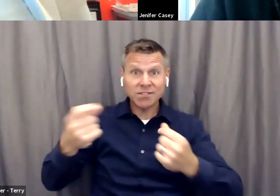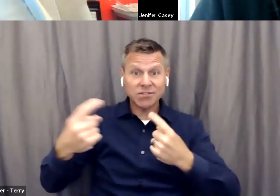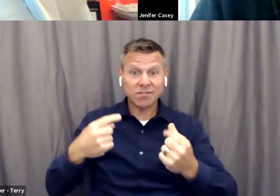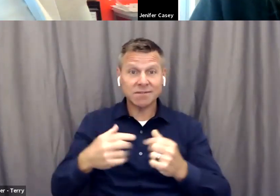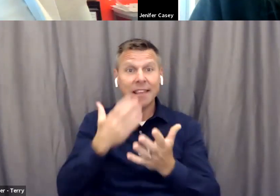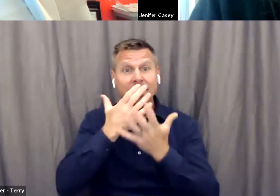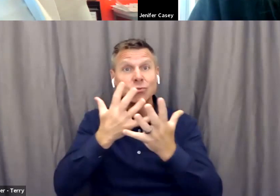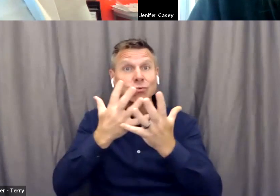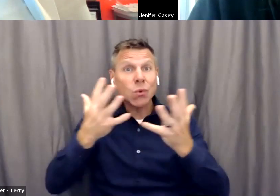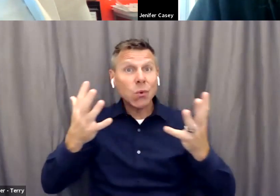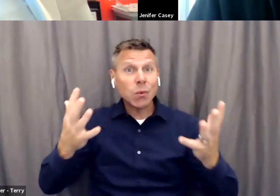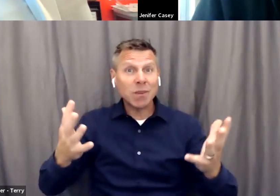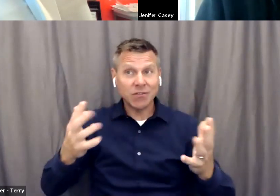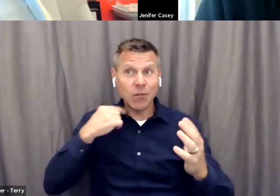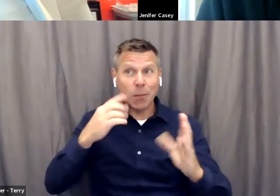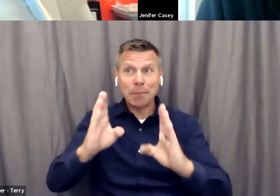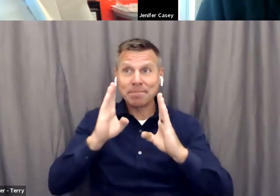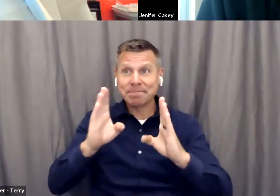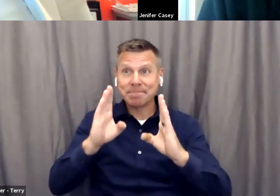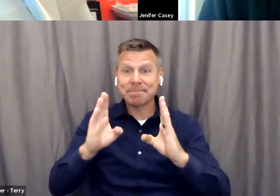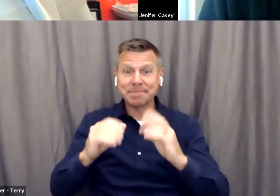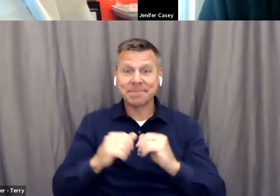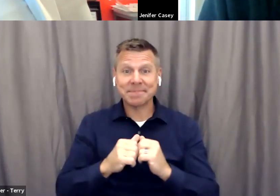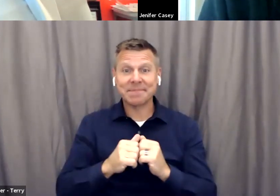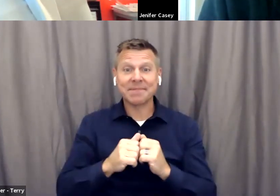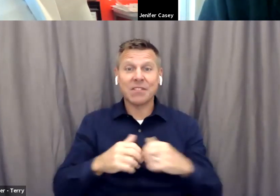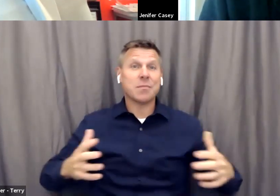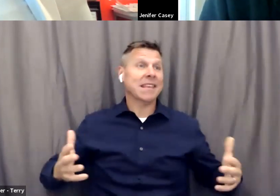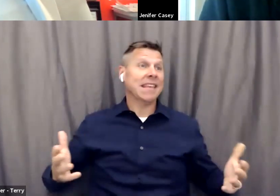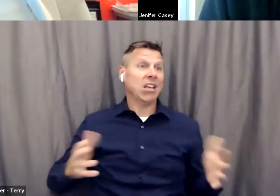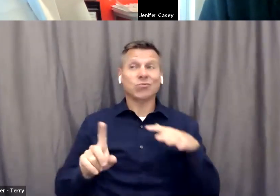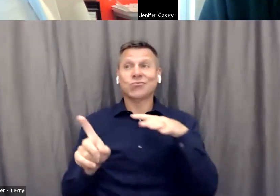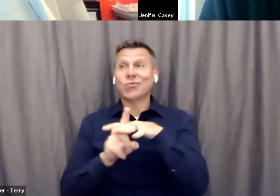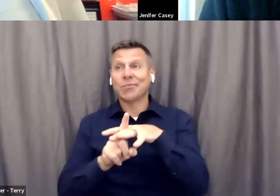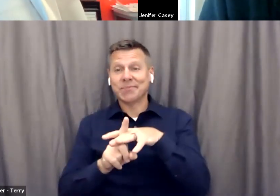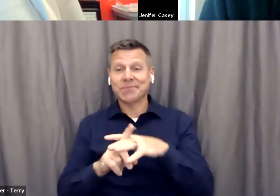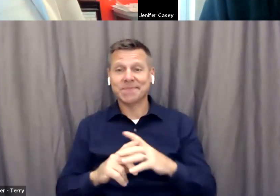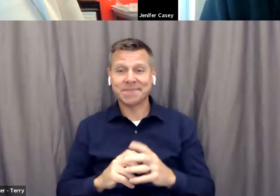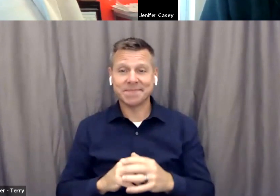much for listening and being here.